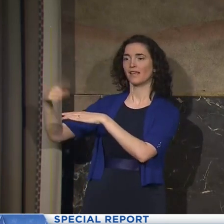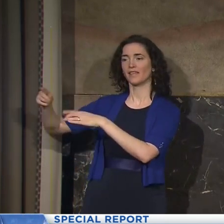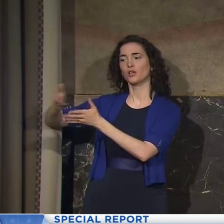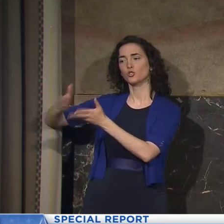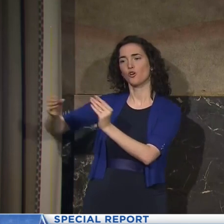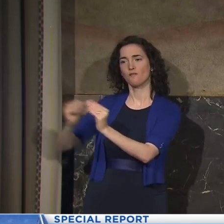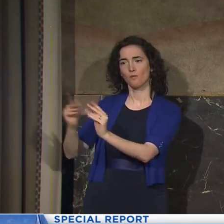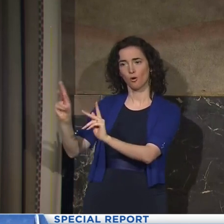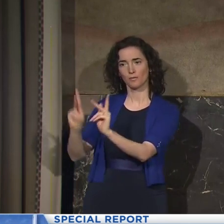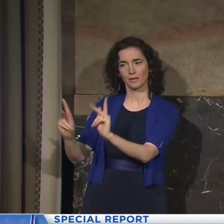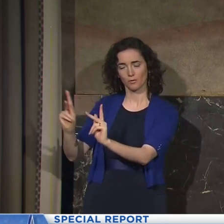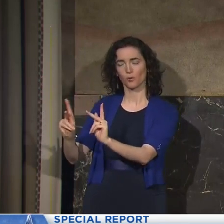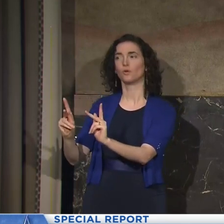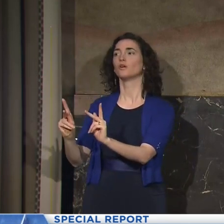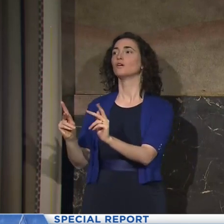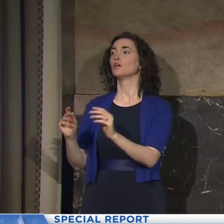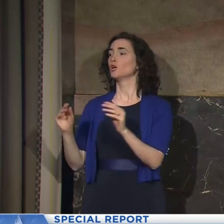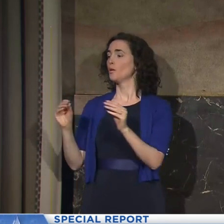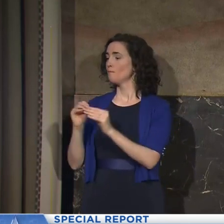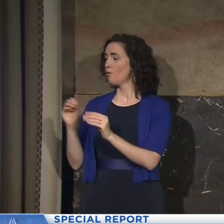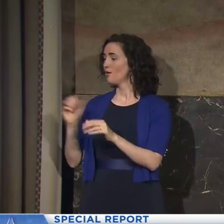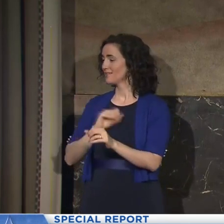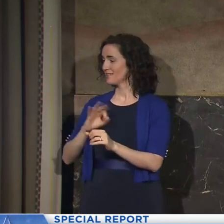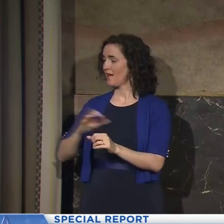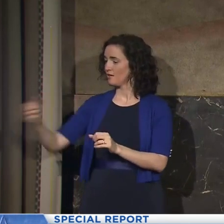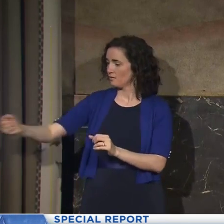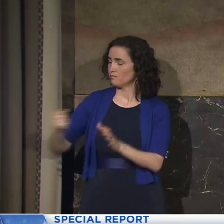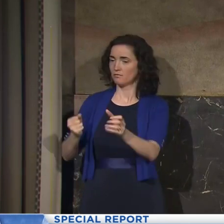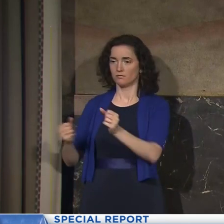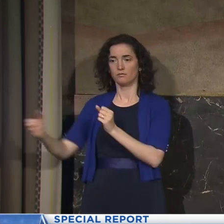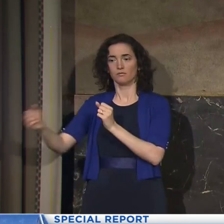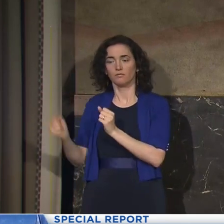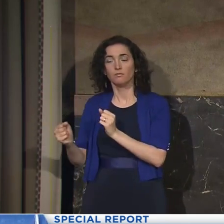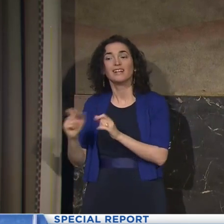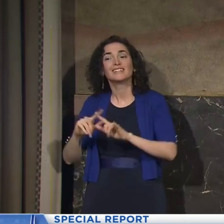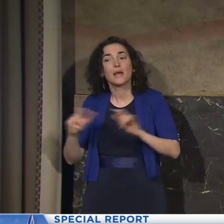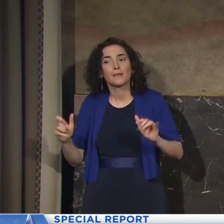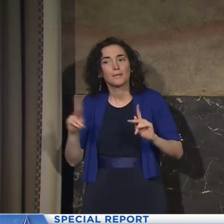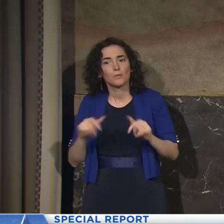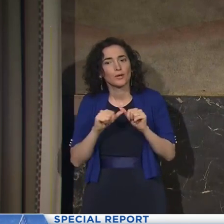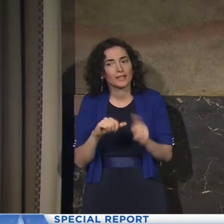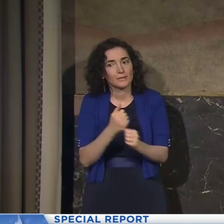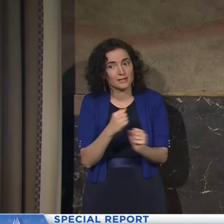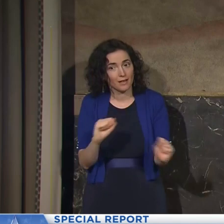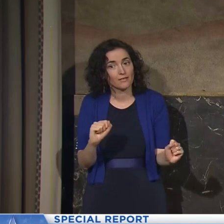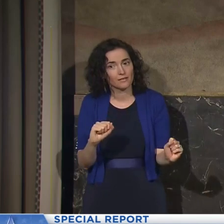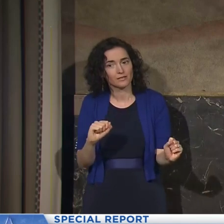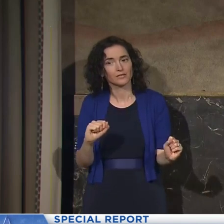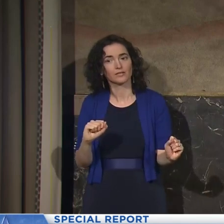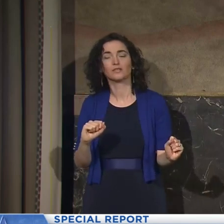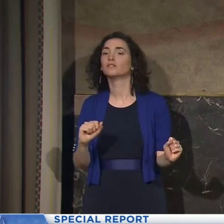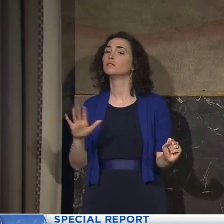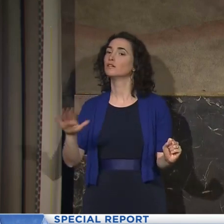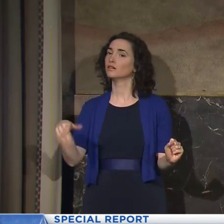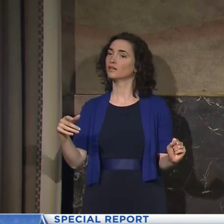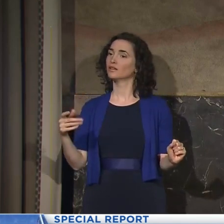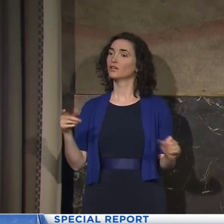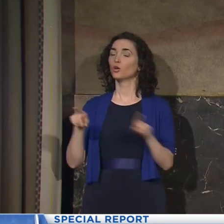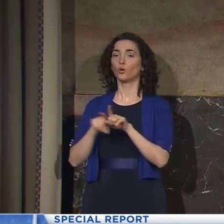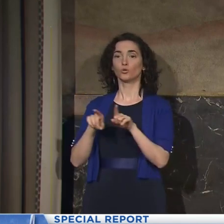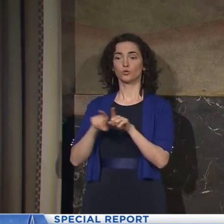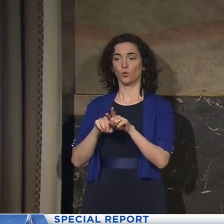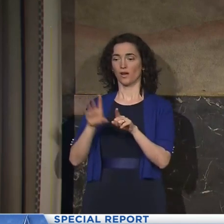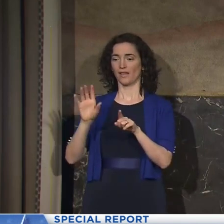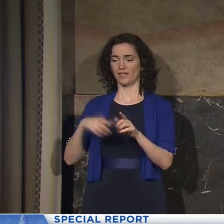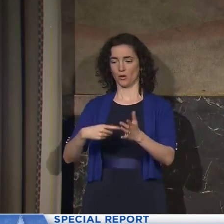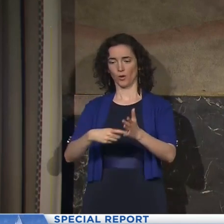in more of their employees, while also keeping everyone safe. And again, the occupancy guideline is based on science,